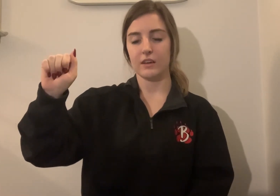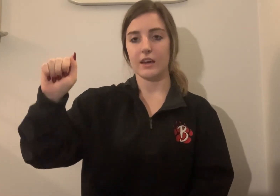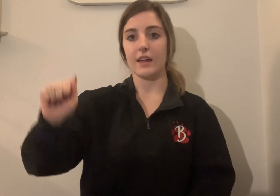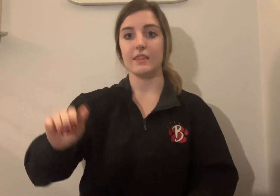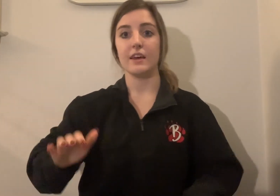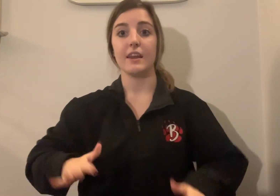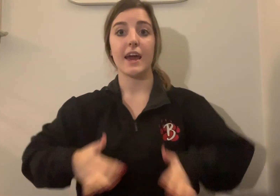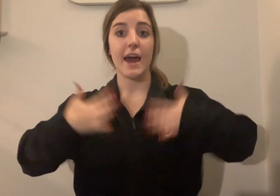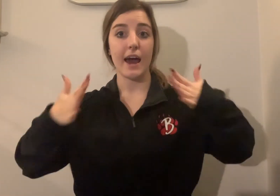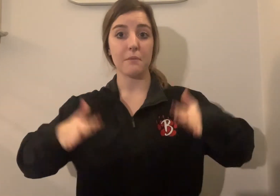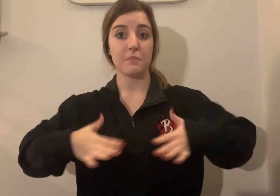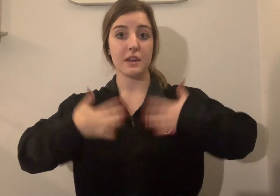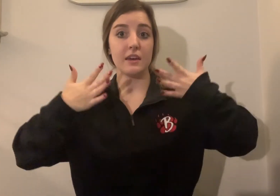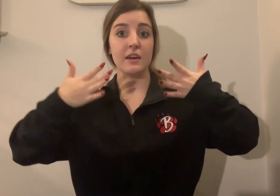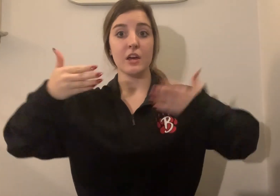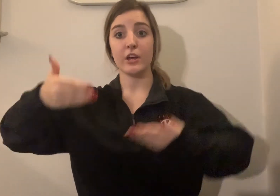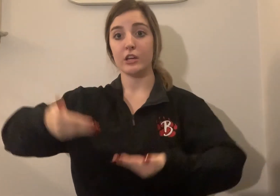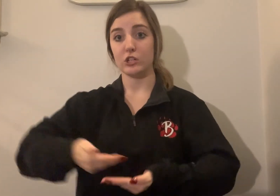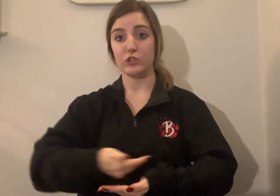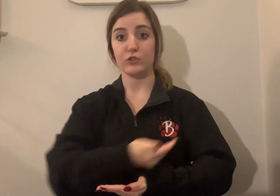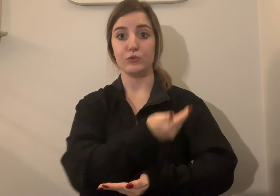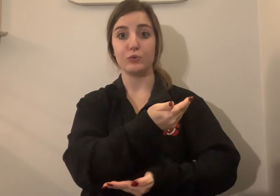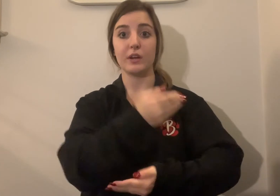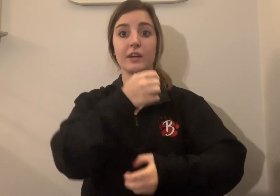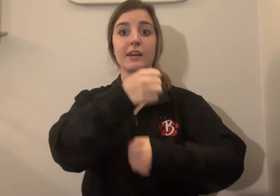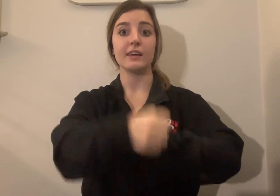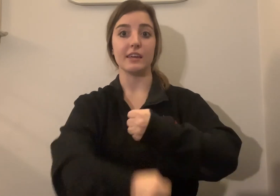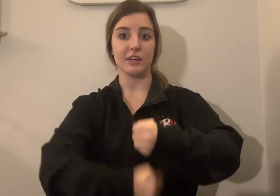And then Happy New Year.